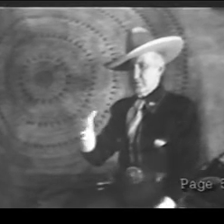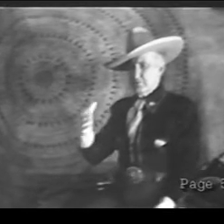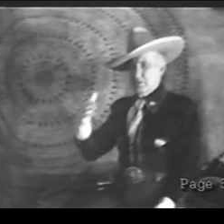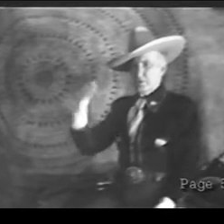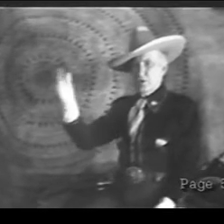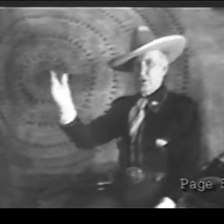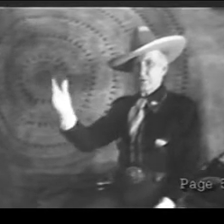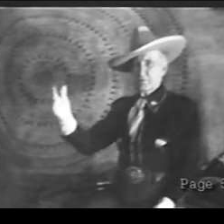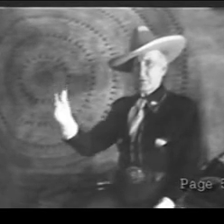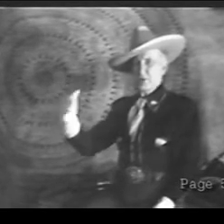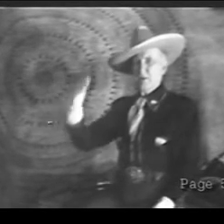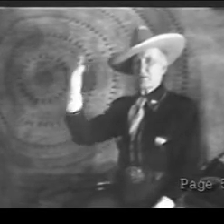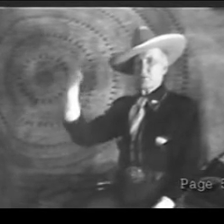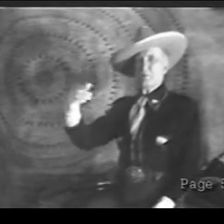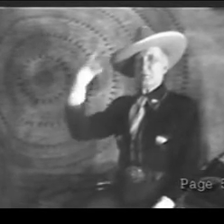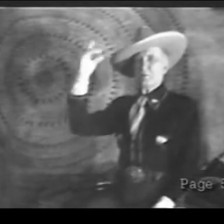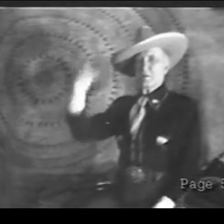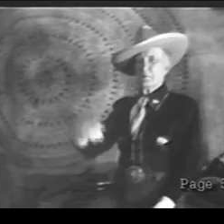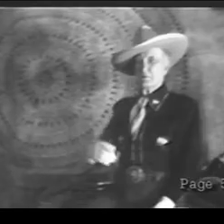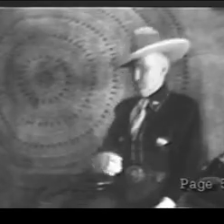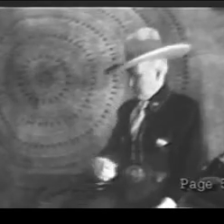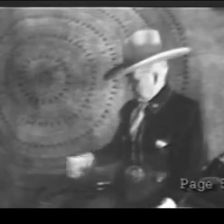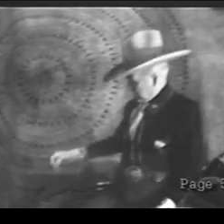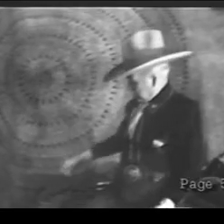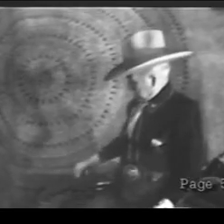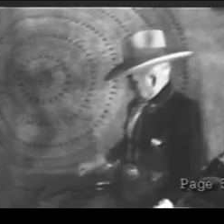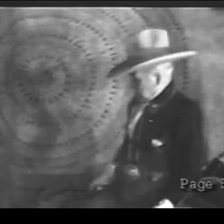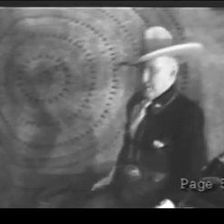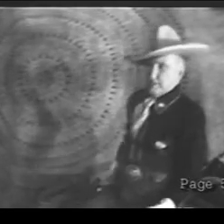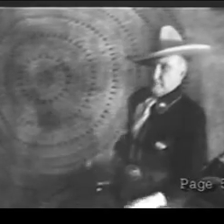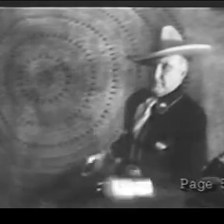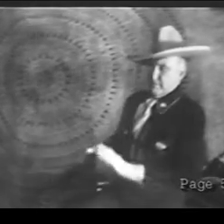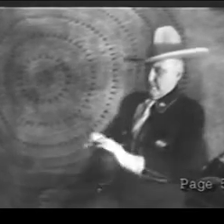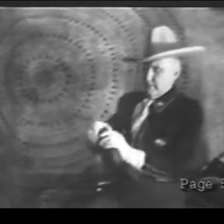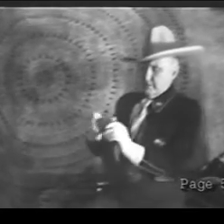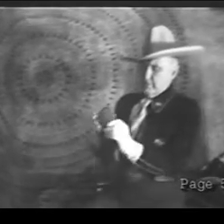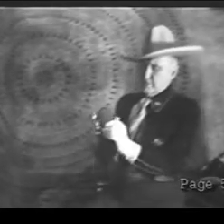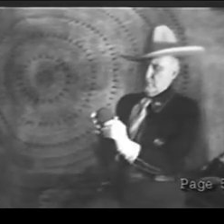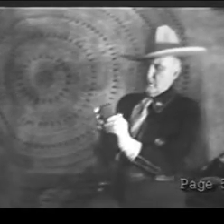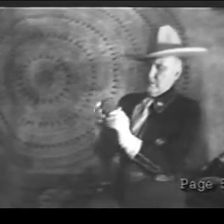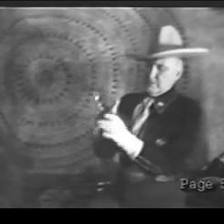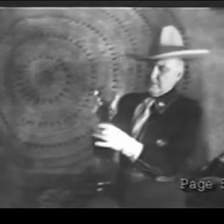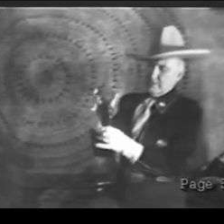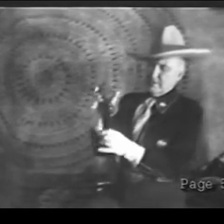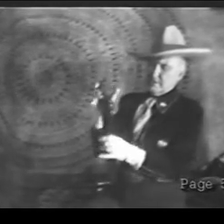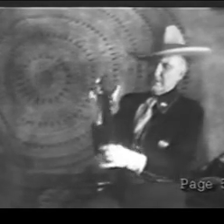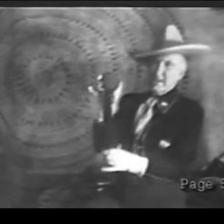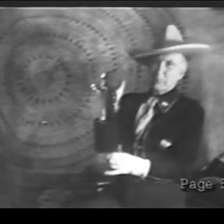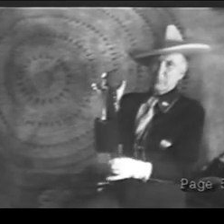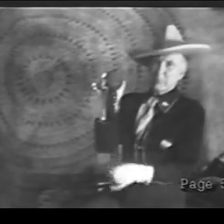a taunt, a challenge for anybody to come and lift it. Now here is a real Indian scalp.